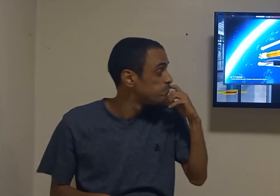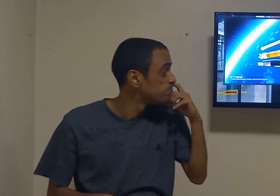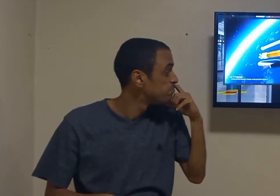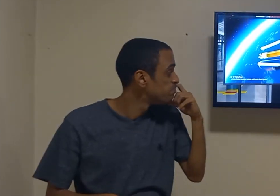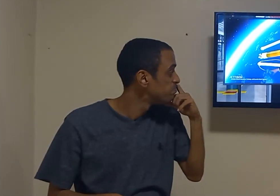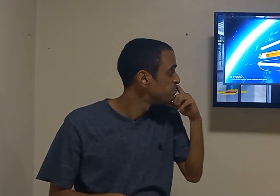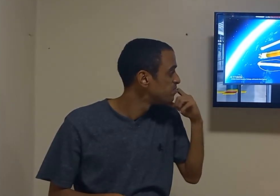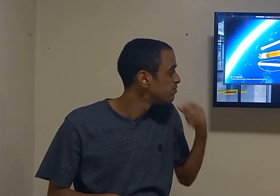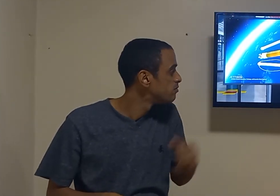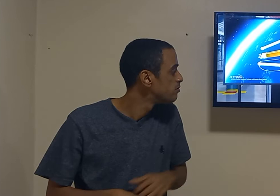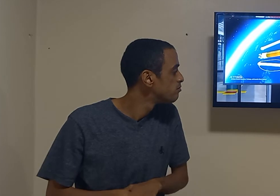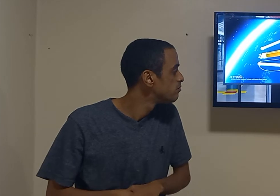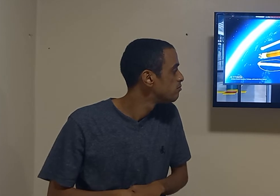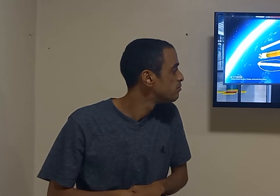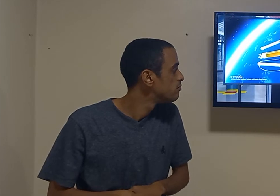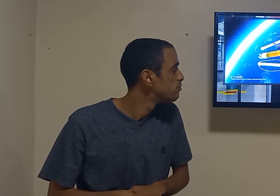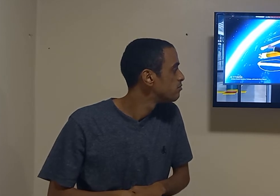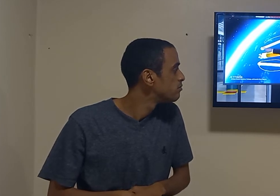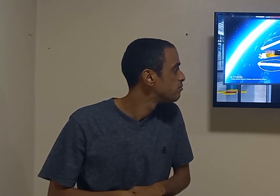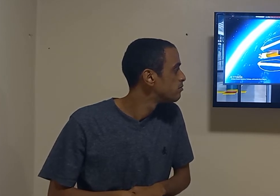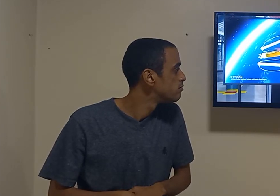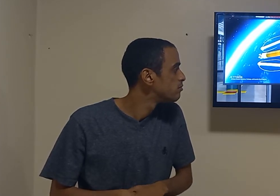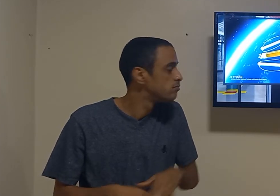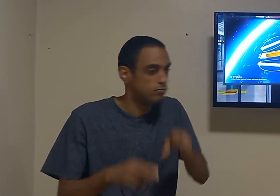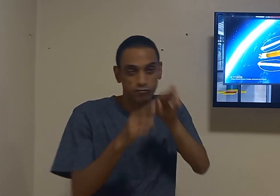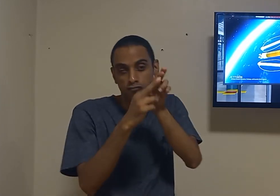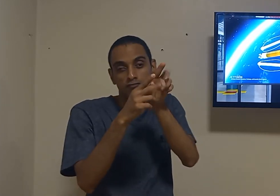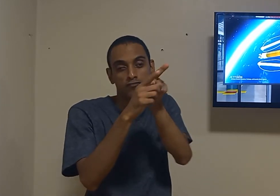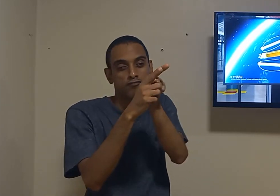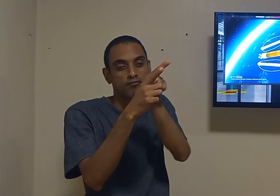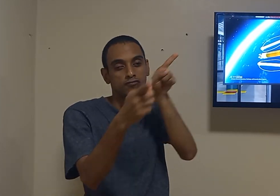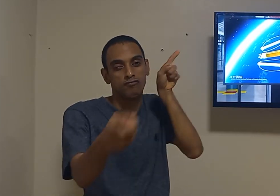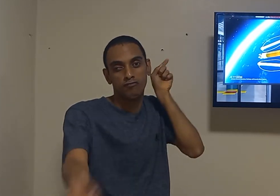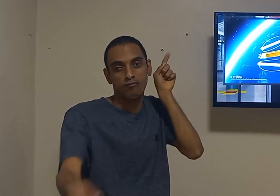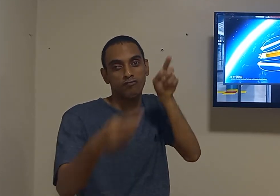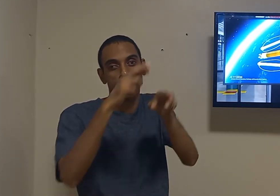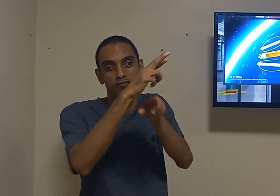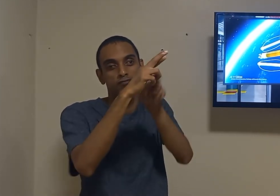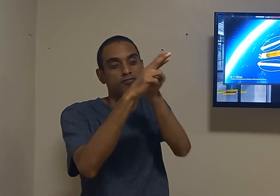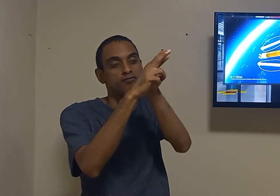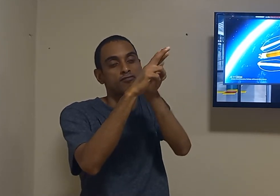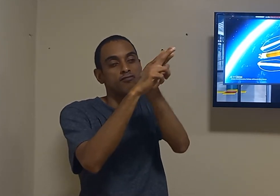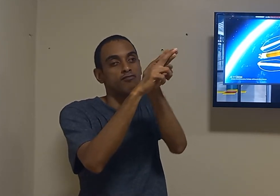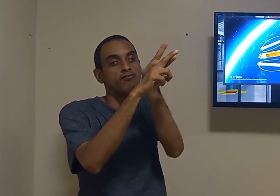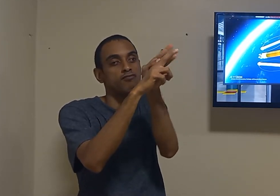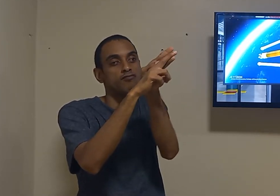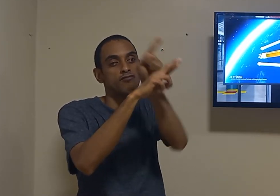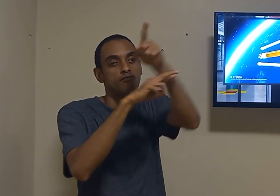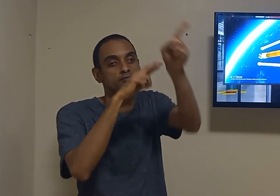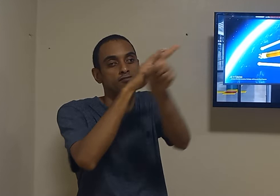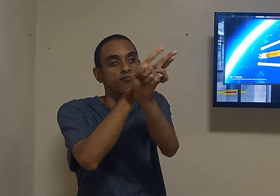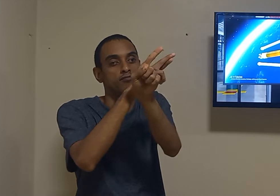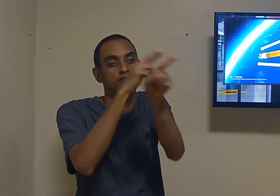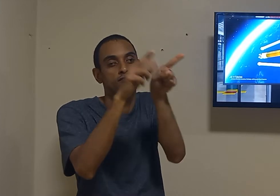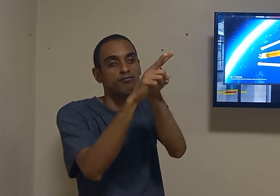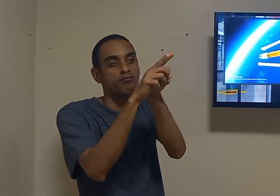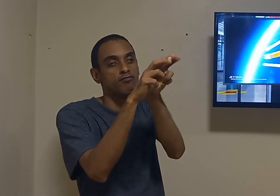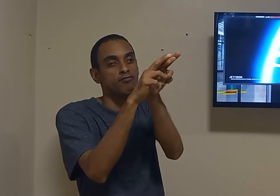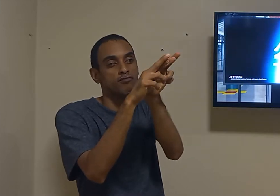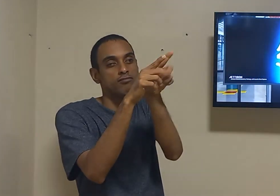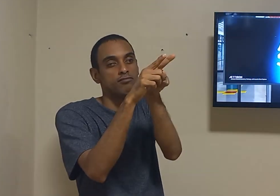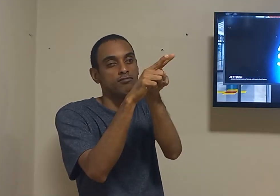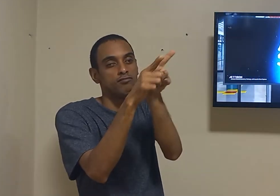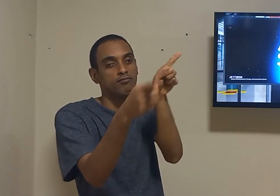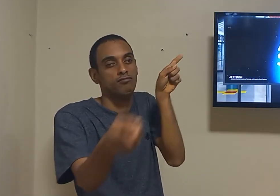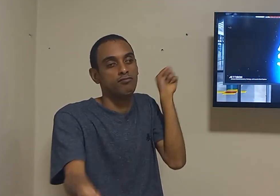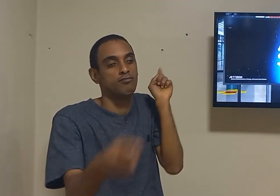rocket. One of the most visual will be these 2 solid rocket boosters coming off about 2 minutes into the flight after all of their propellant's gone.